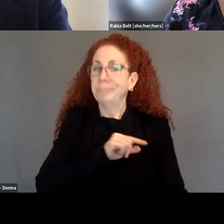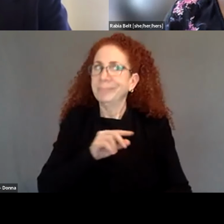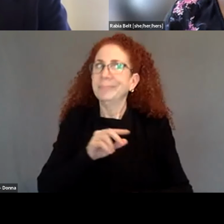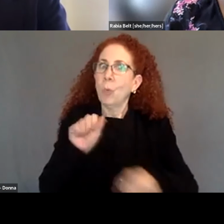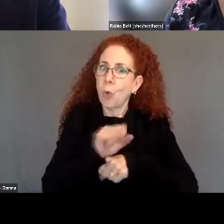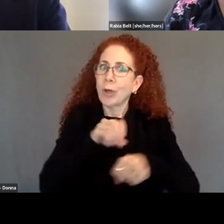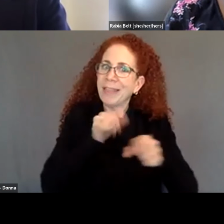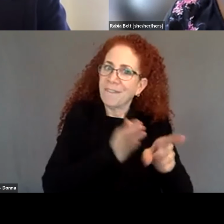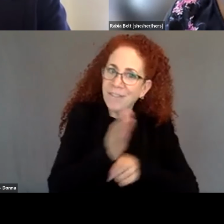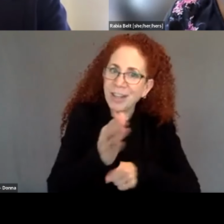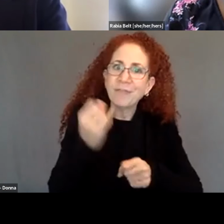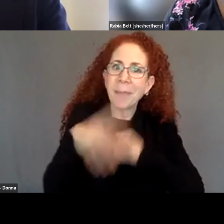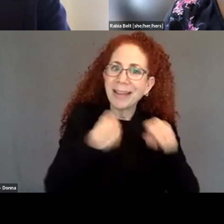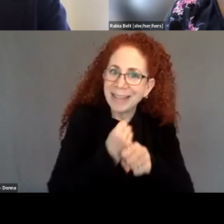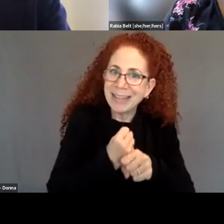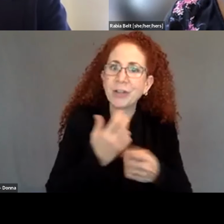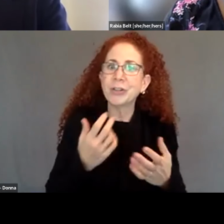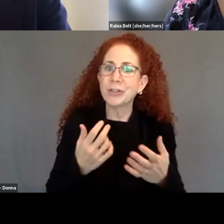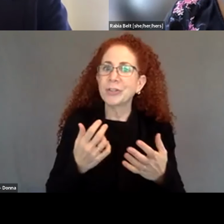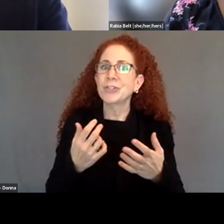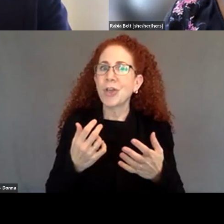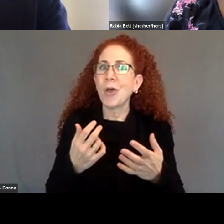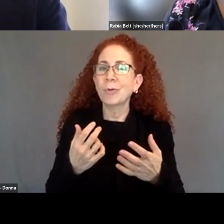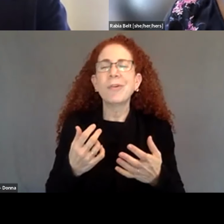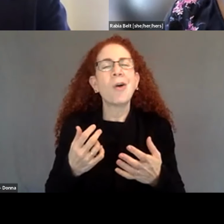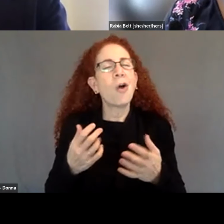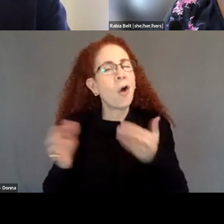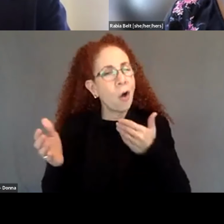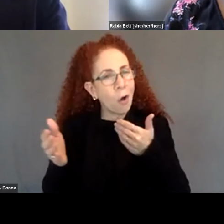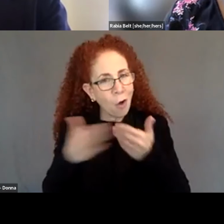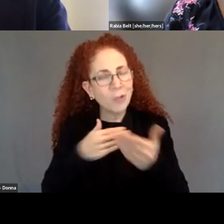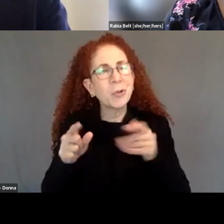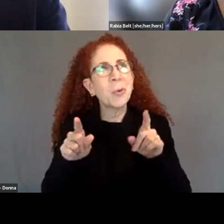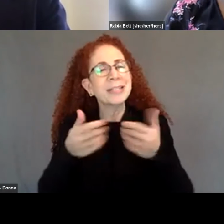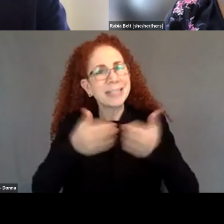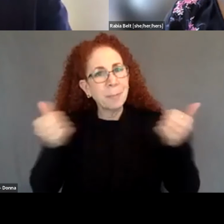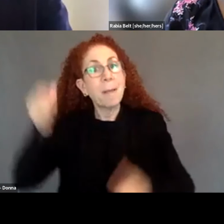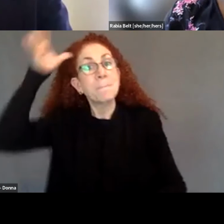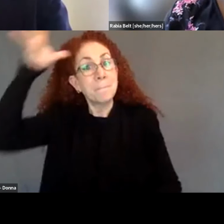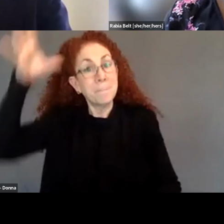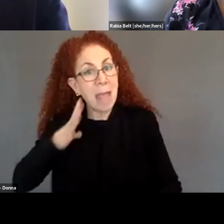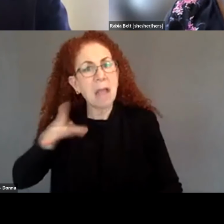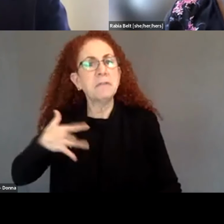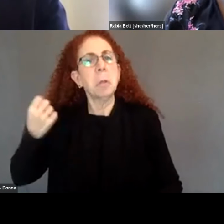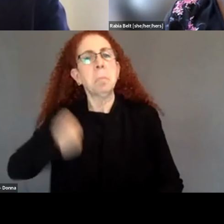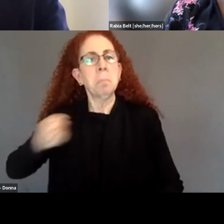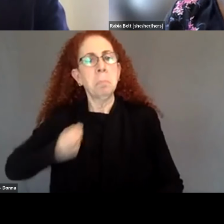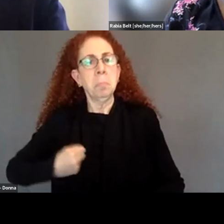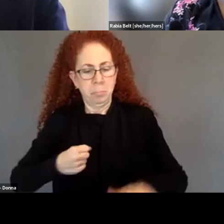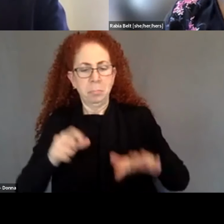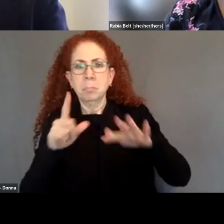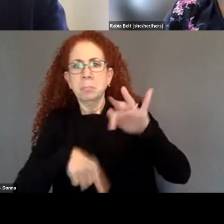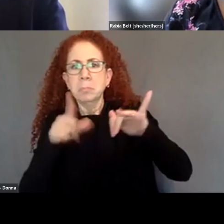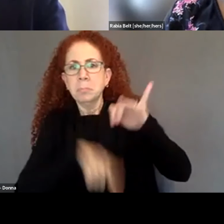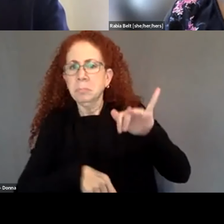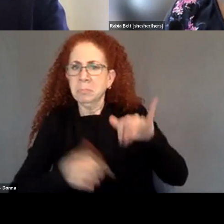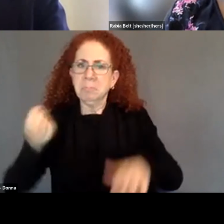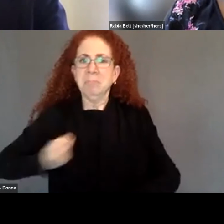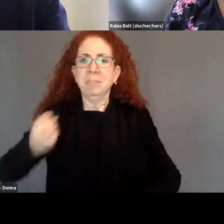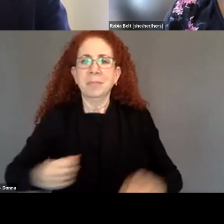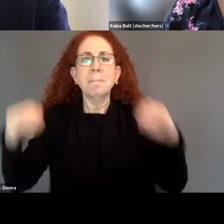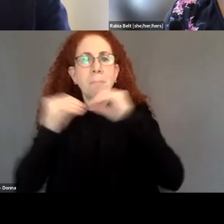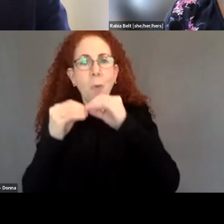there's a pride, this is deeply gendered as well. There's a sort of, you know, manly men have worked a long time and they wear their work experience on their bodies,